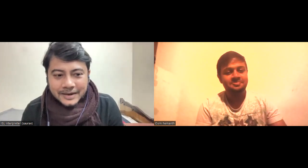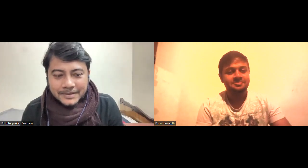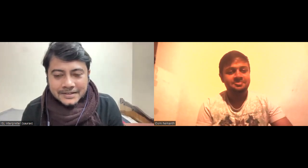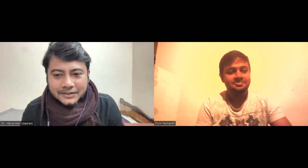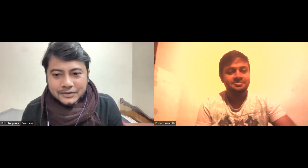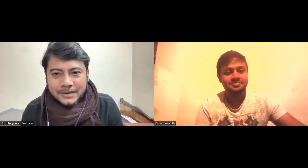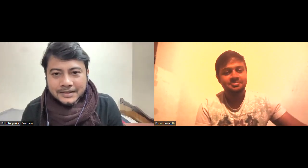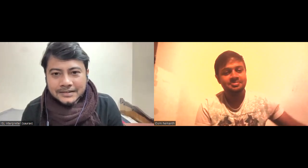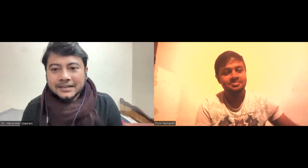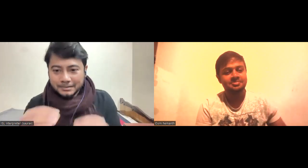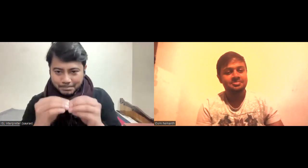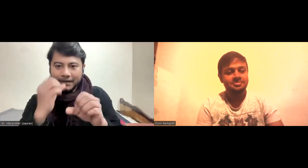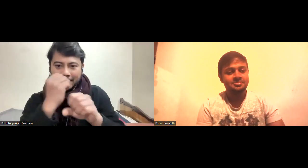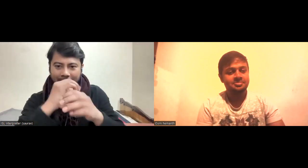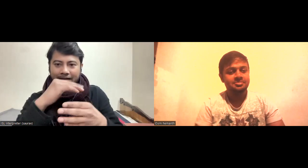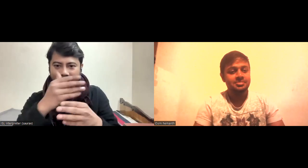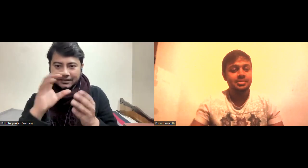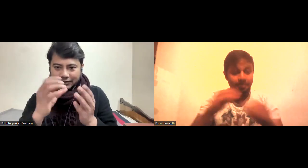So chapter 6 also, Mataji.